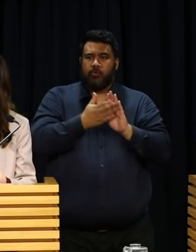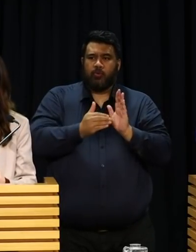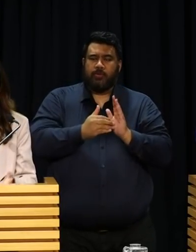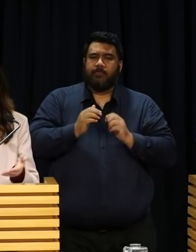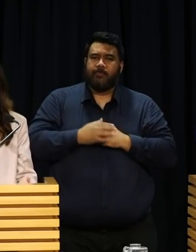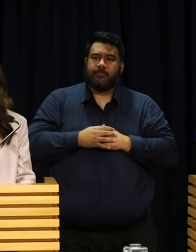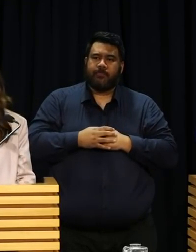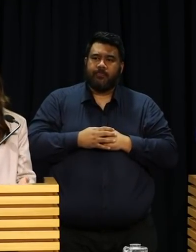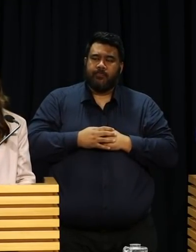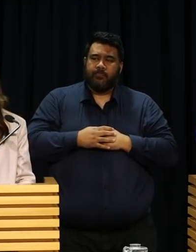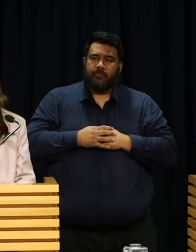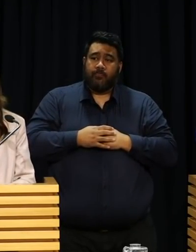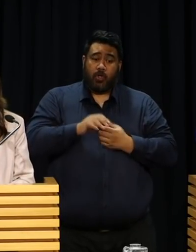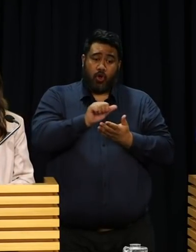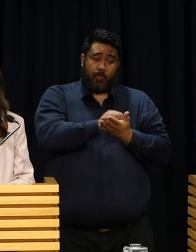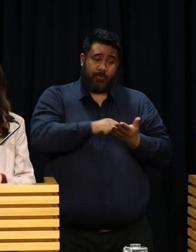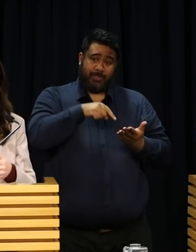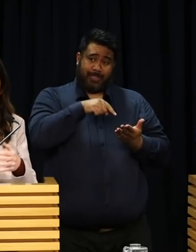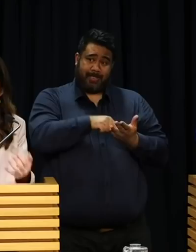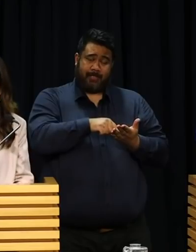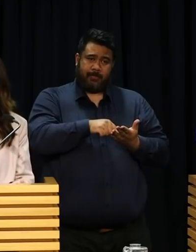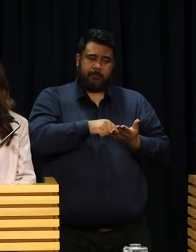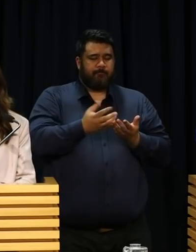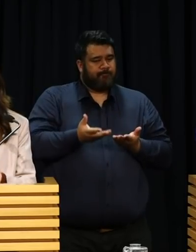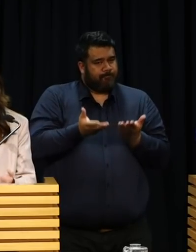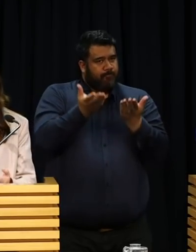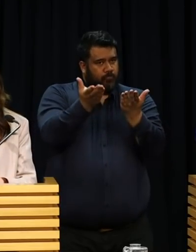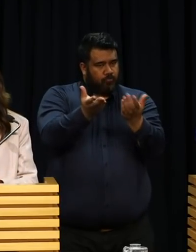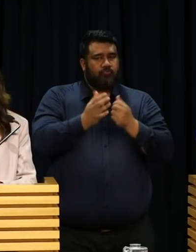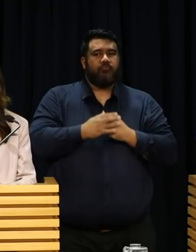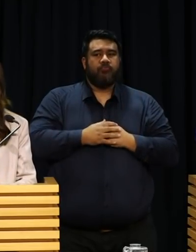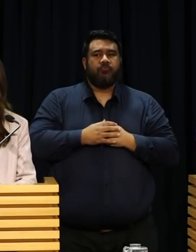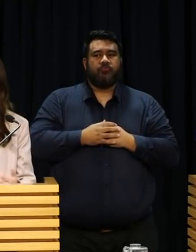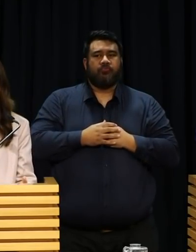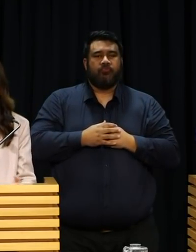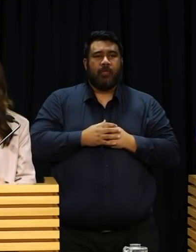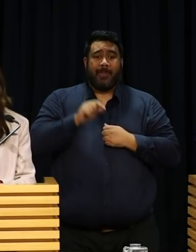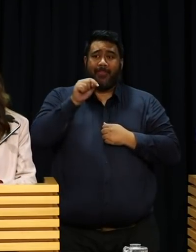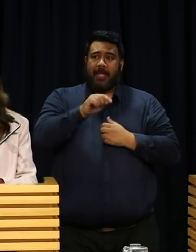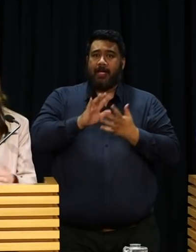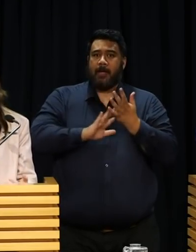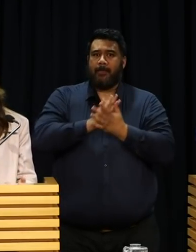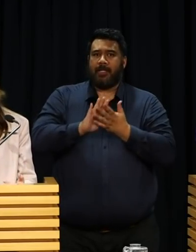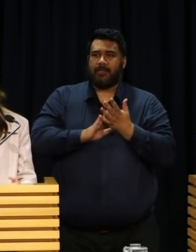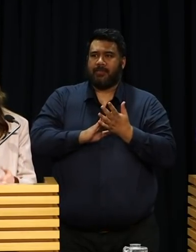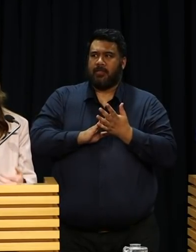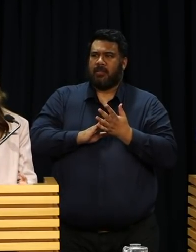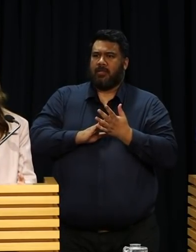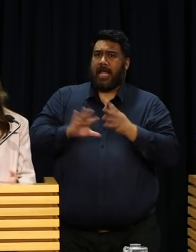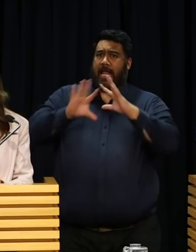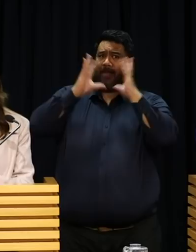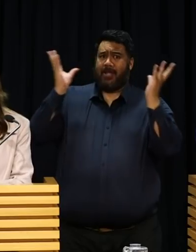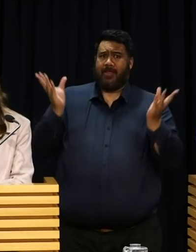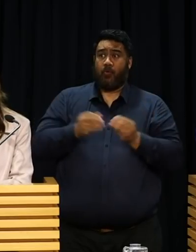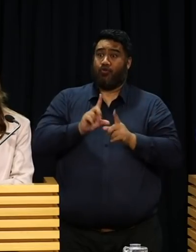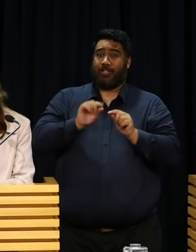wouldn't take an apology and a set of responses around one apology as an indication of the totality of what we are trying